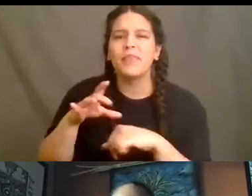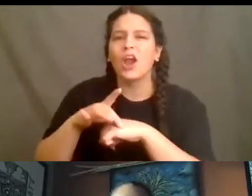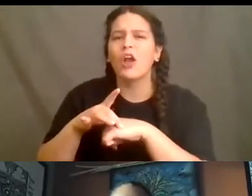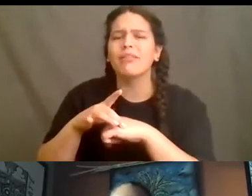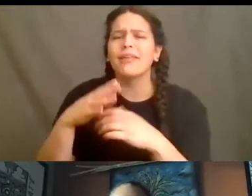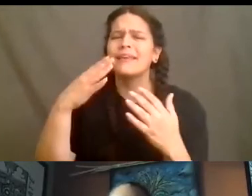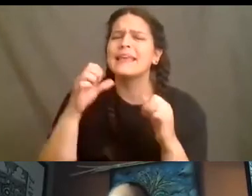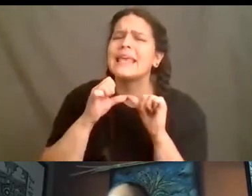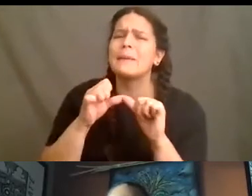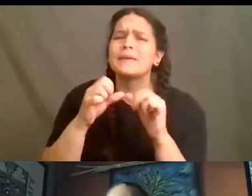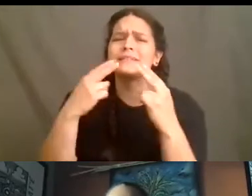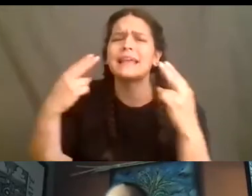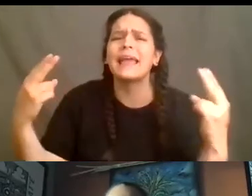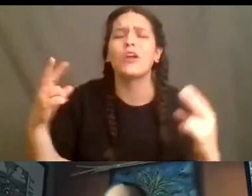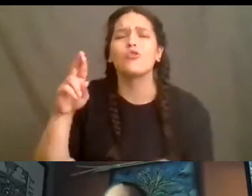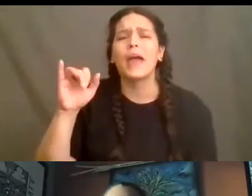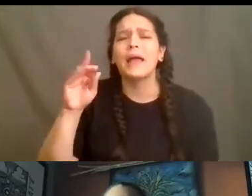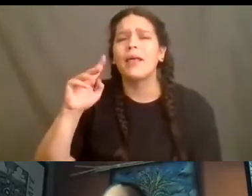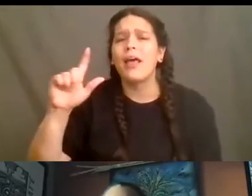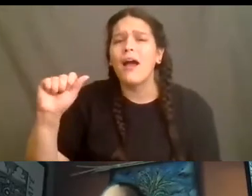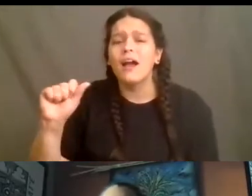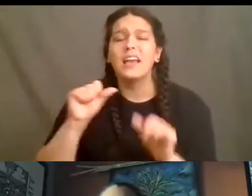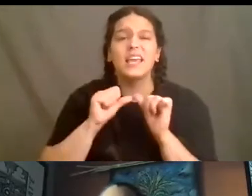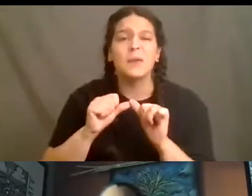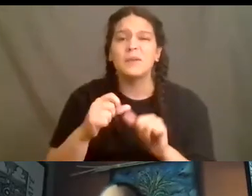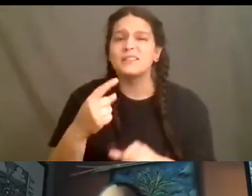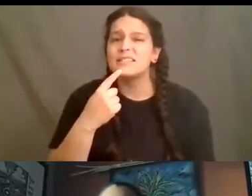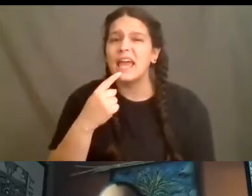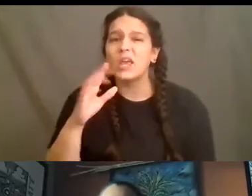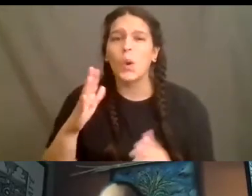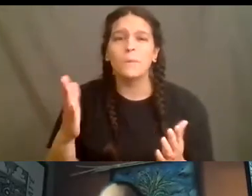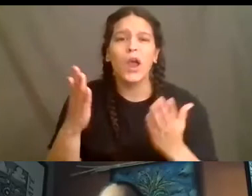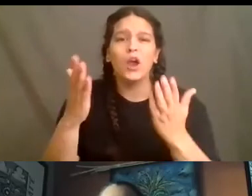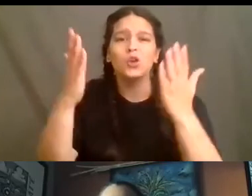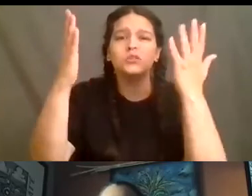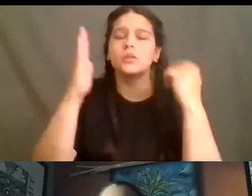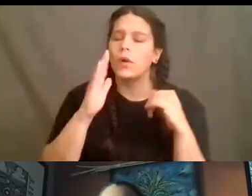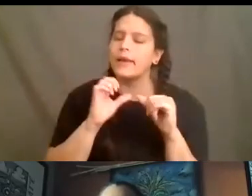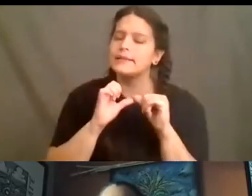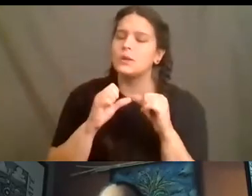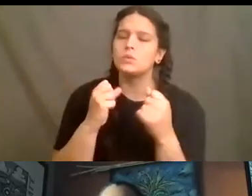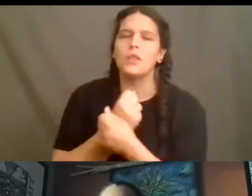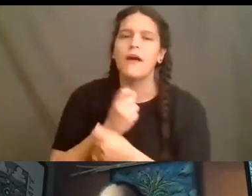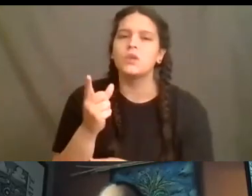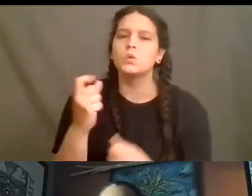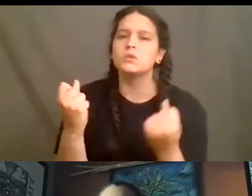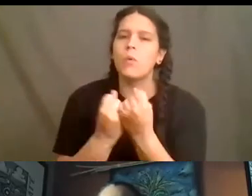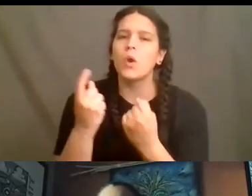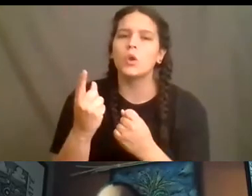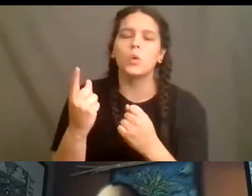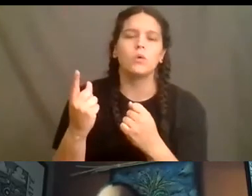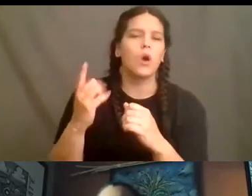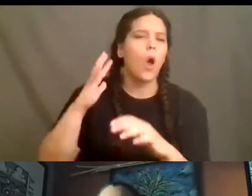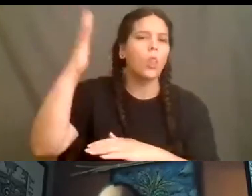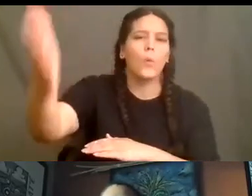your songs, Radmilla. Keep saying your prayers, and we are going to continue to love and support you all the way. Thank